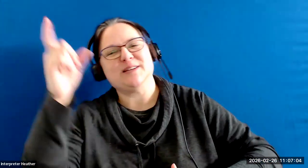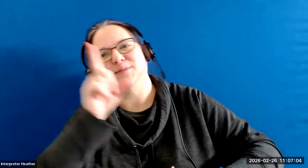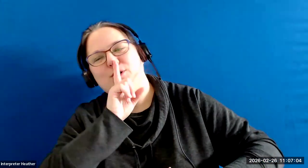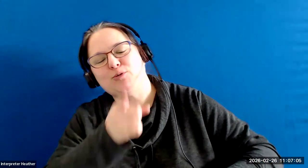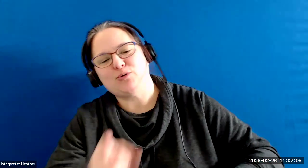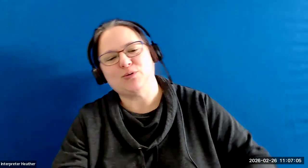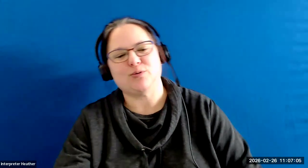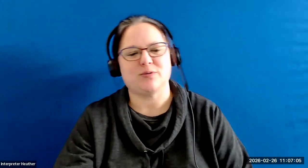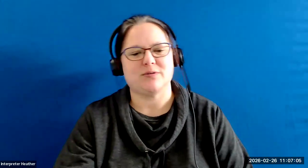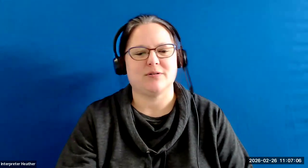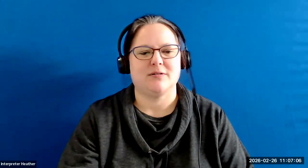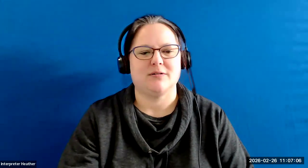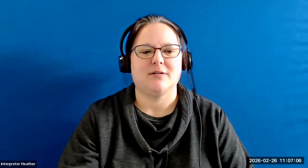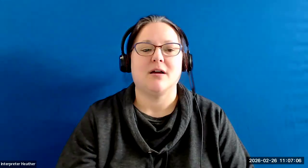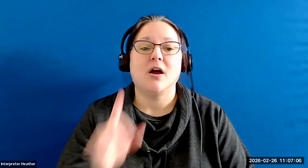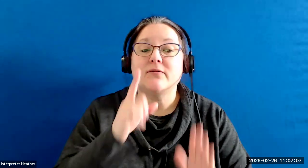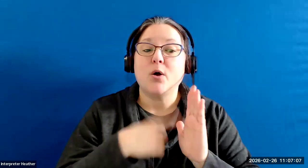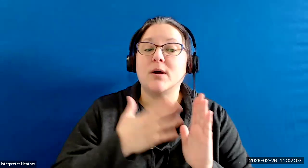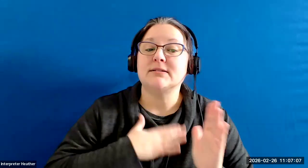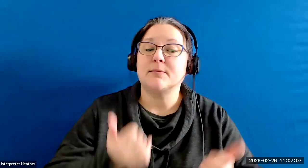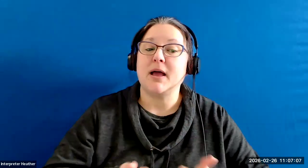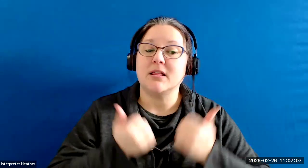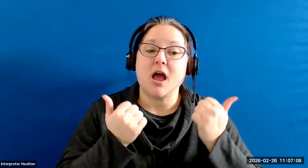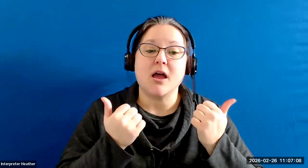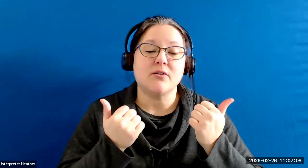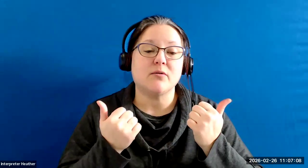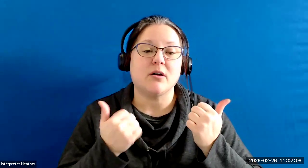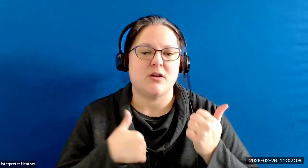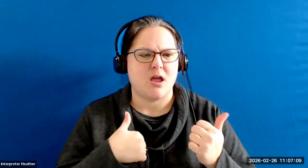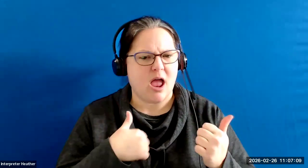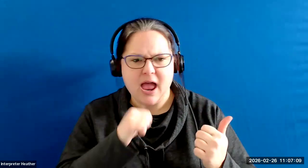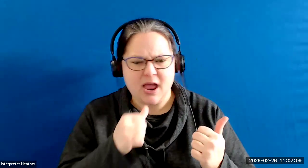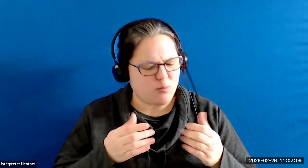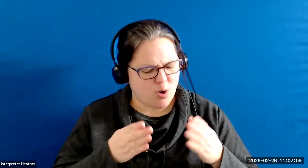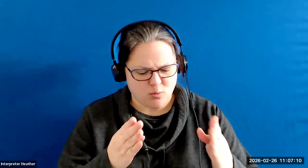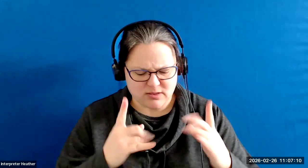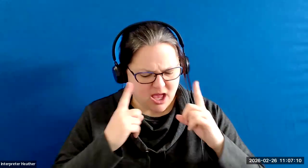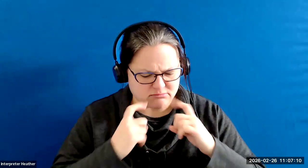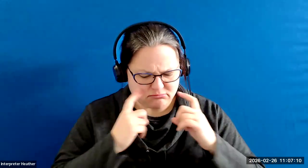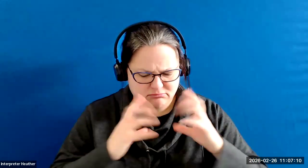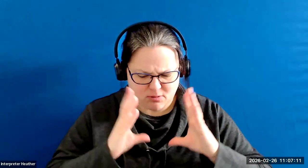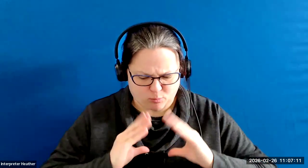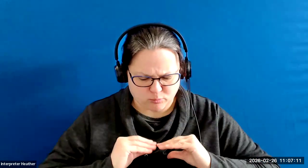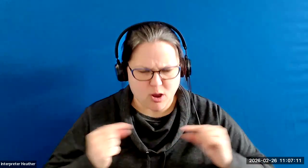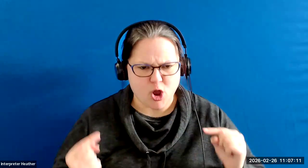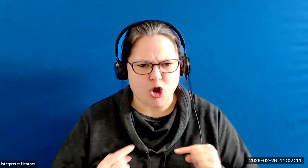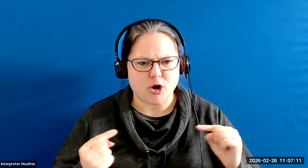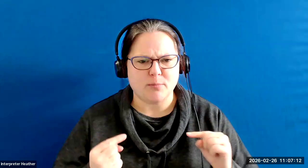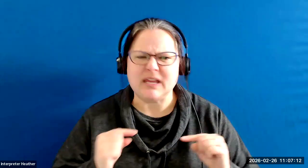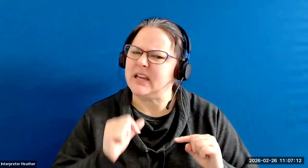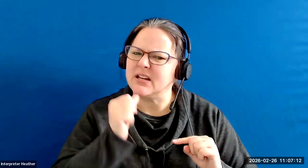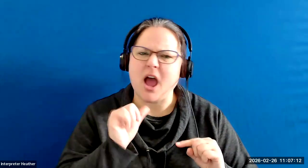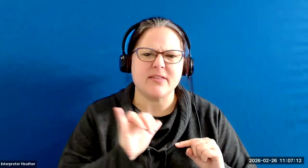baby. For once in my life, I won't let sorrow hurt me, not like it's hurt me